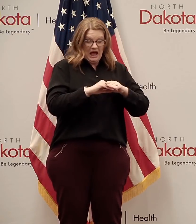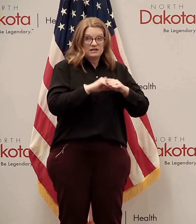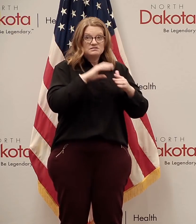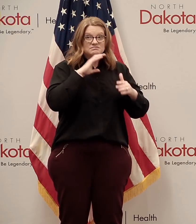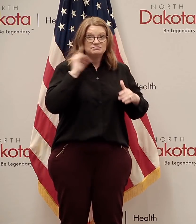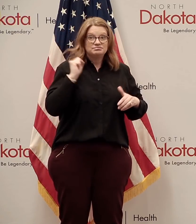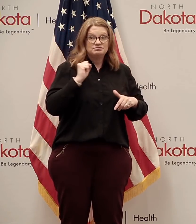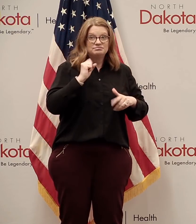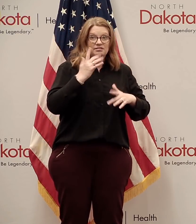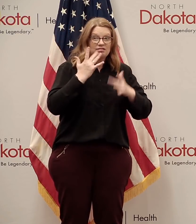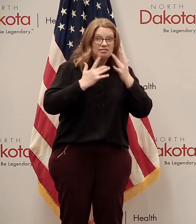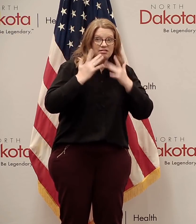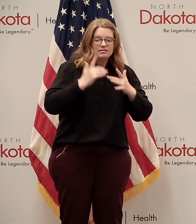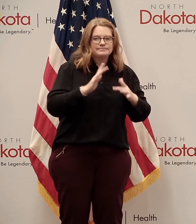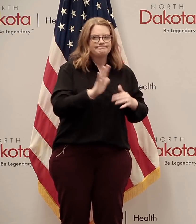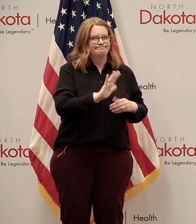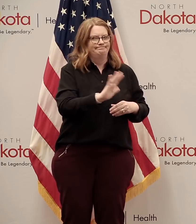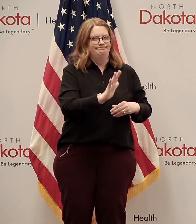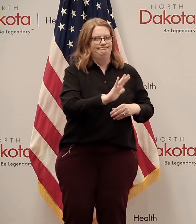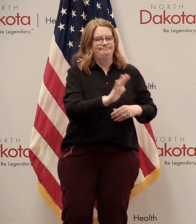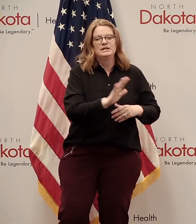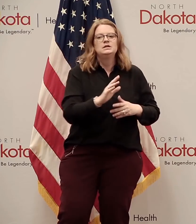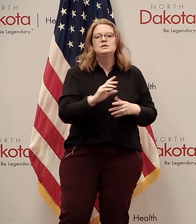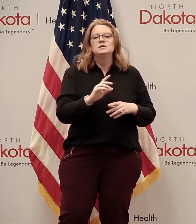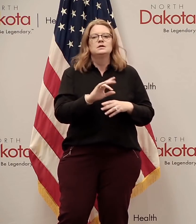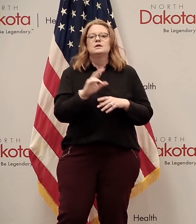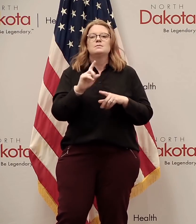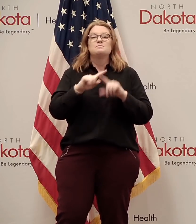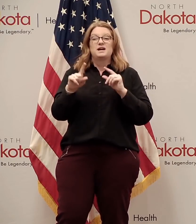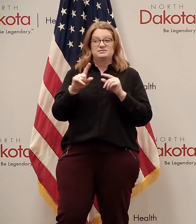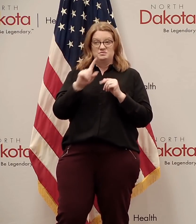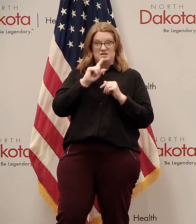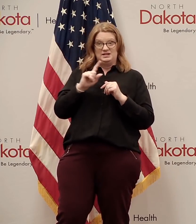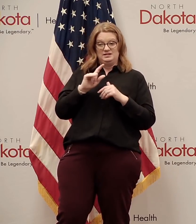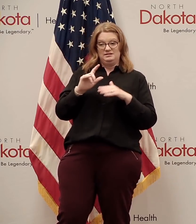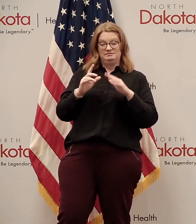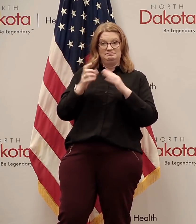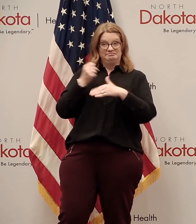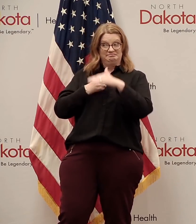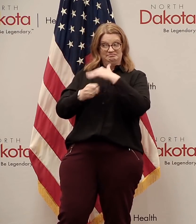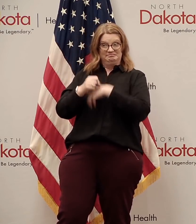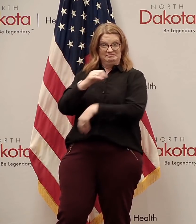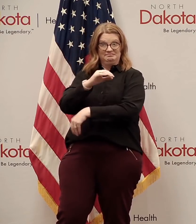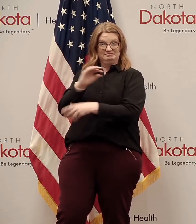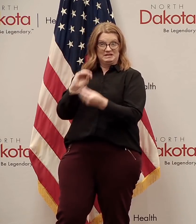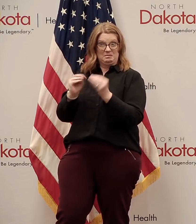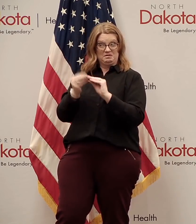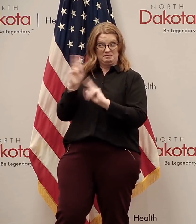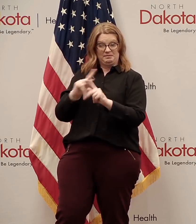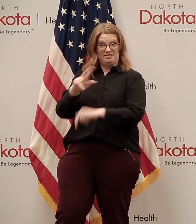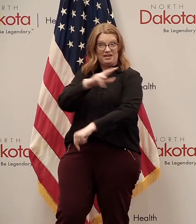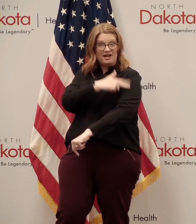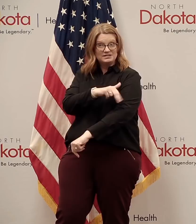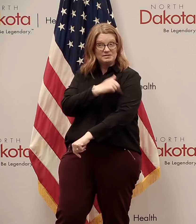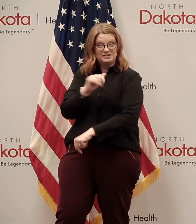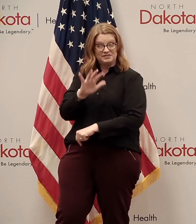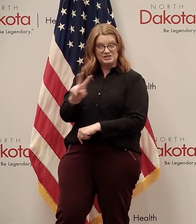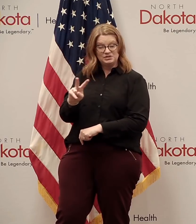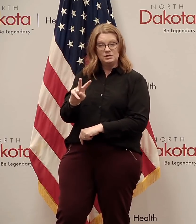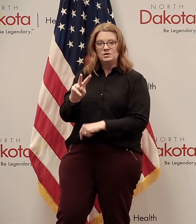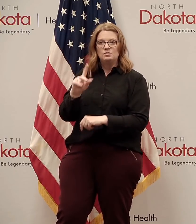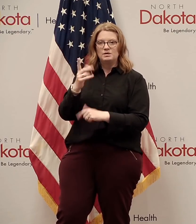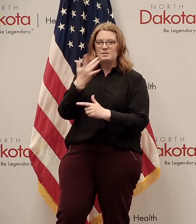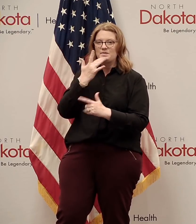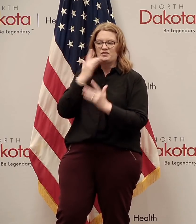But again, we like to see hospitalizations go down, not up. They've been going up, so again, just another piece of data for